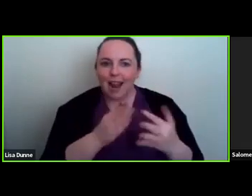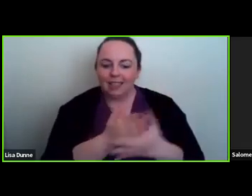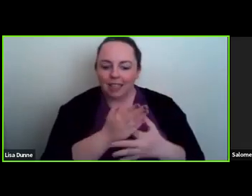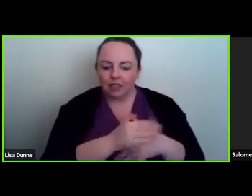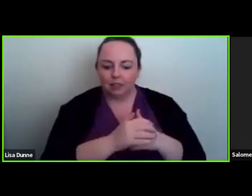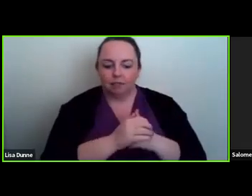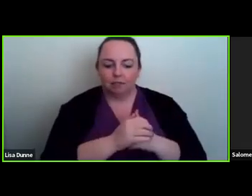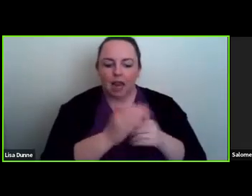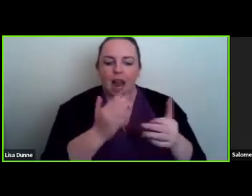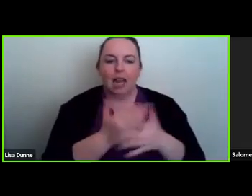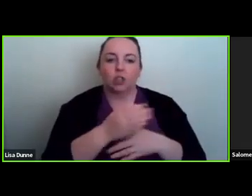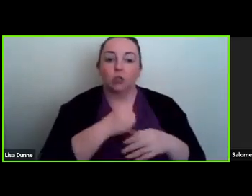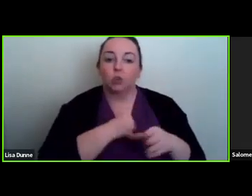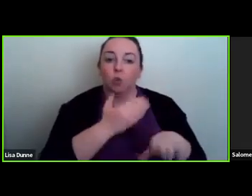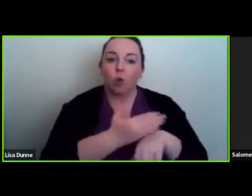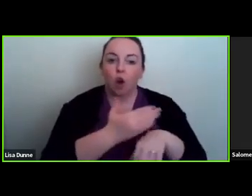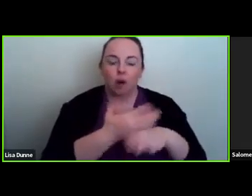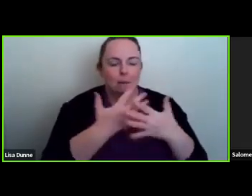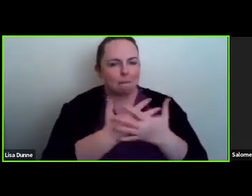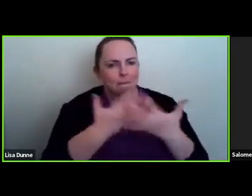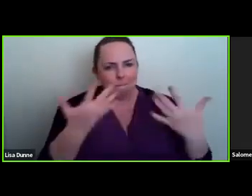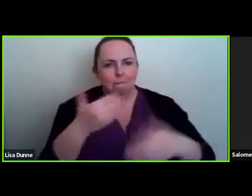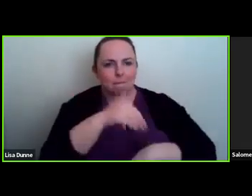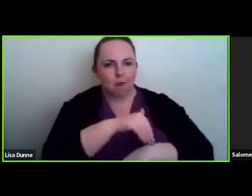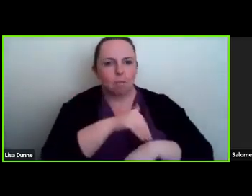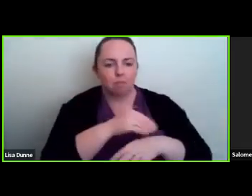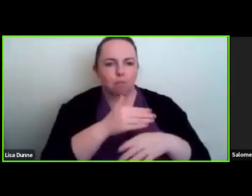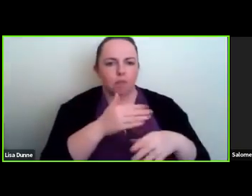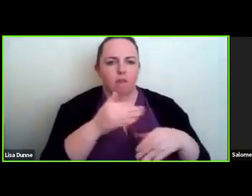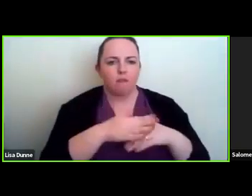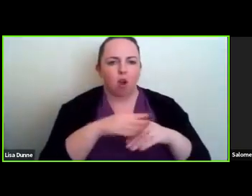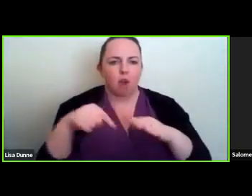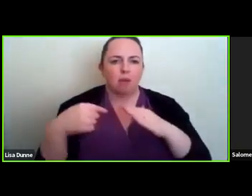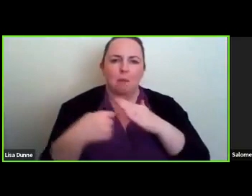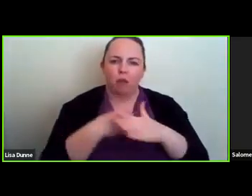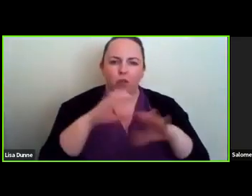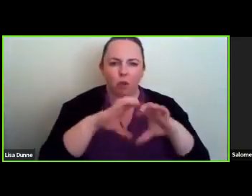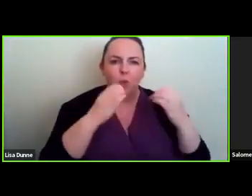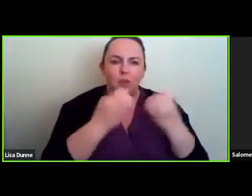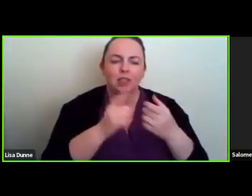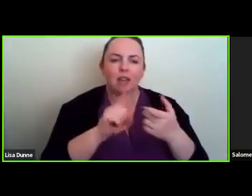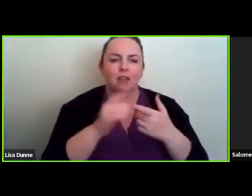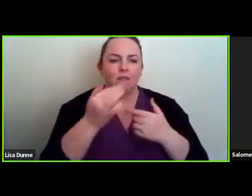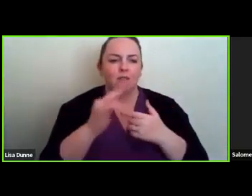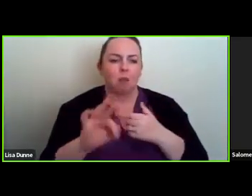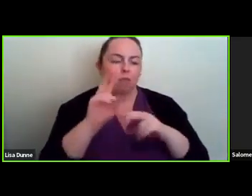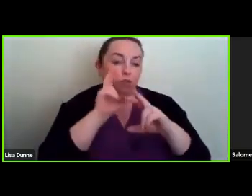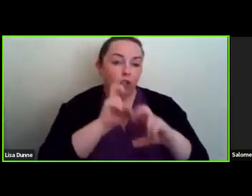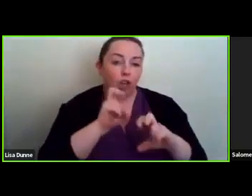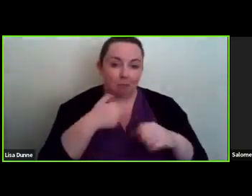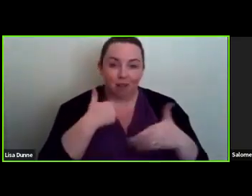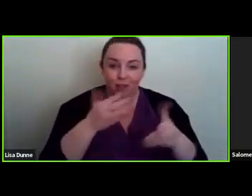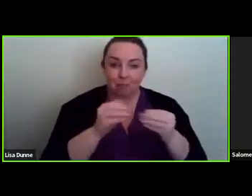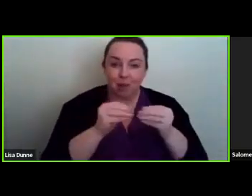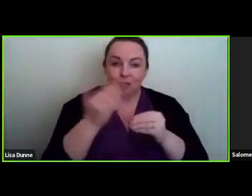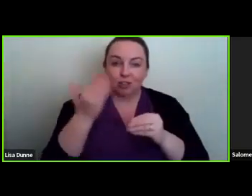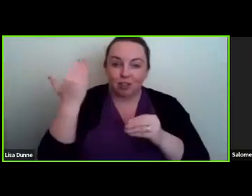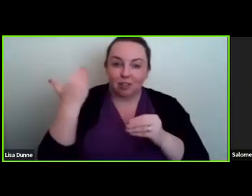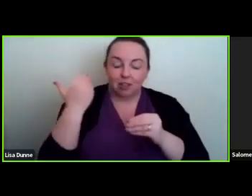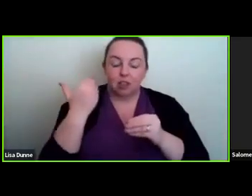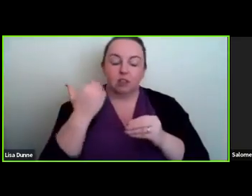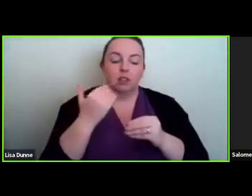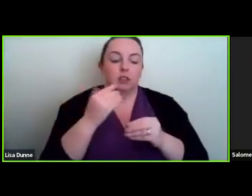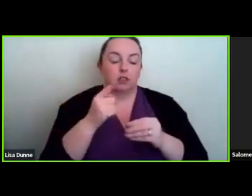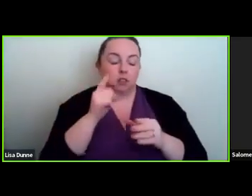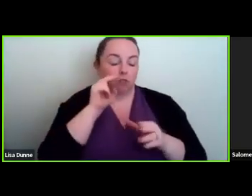work is a huge problem, in particular among migrant community. And again, based on the research that I mentioned earlier, it was found